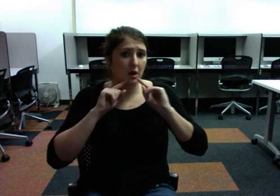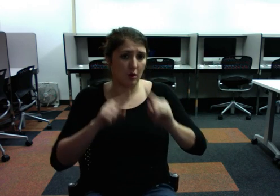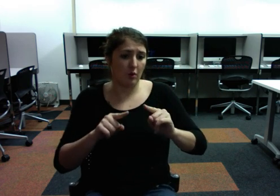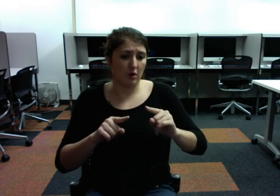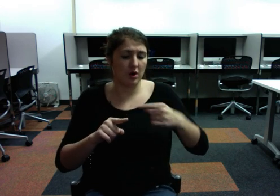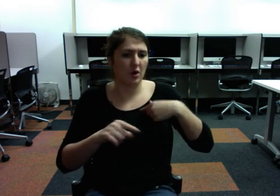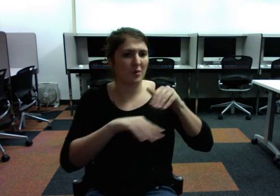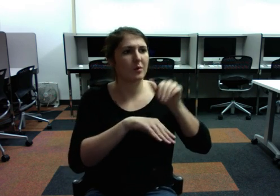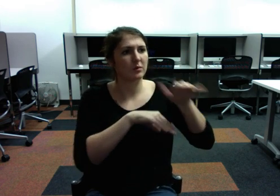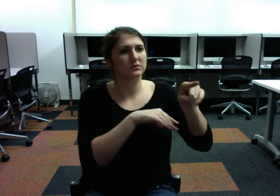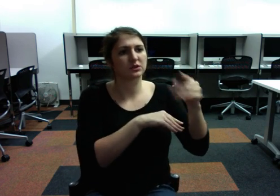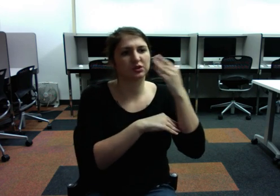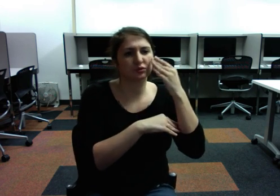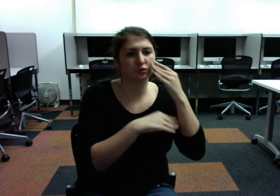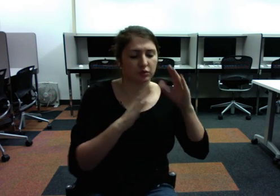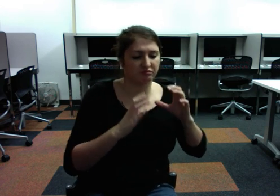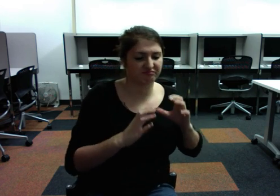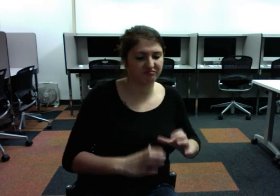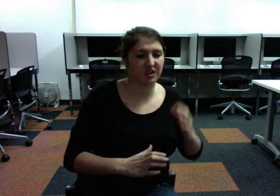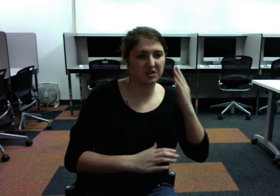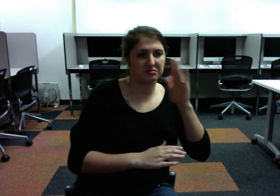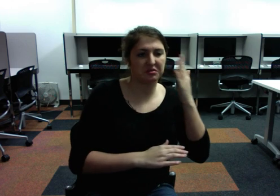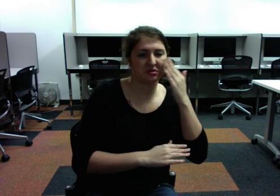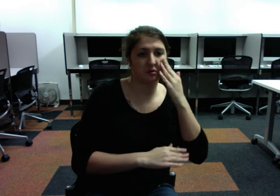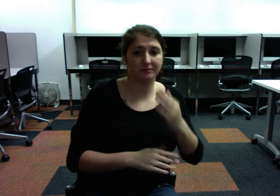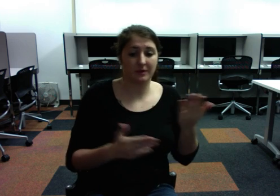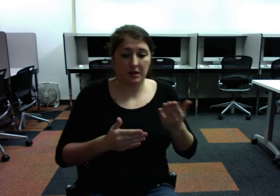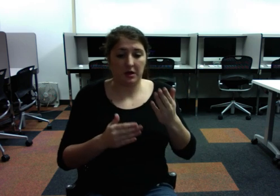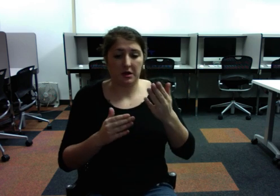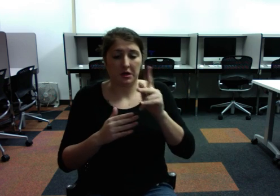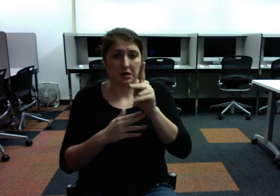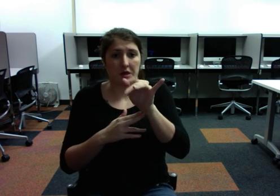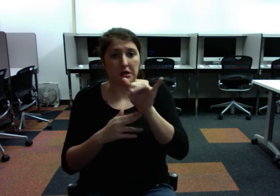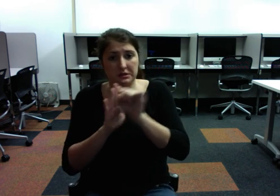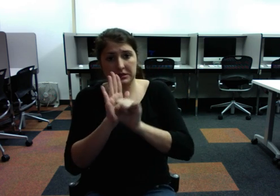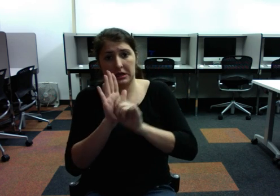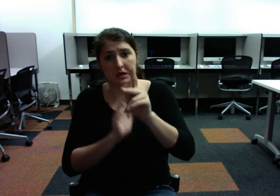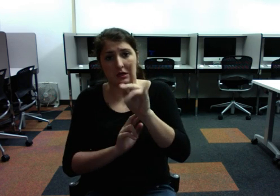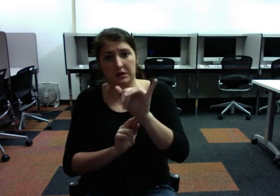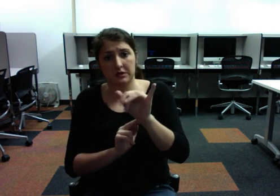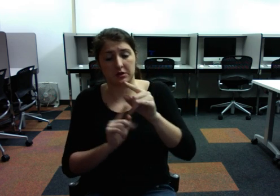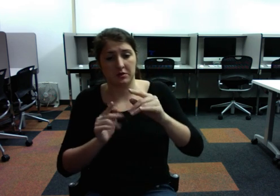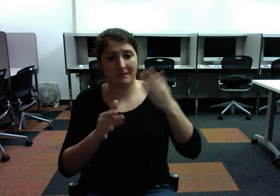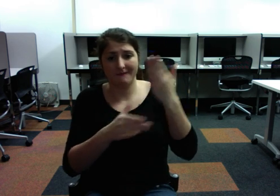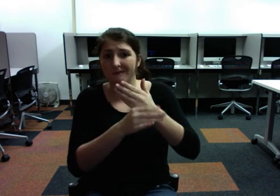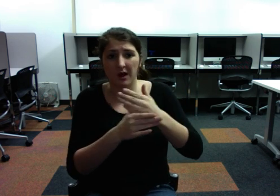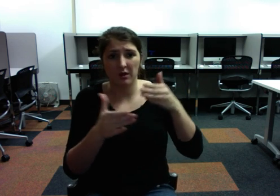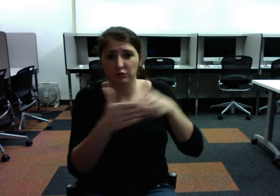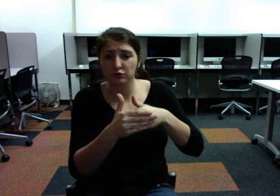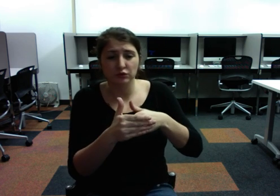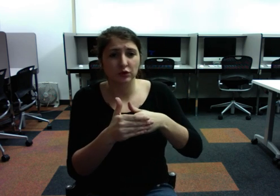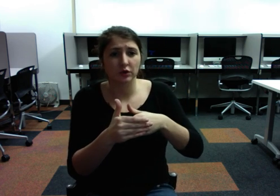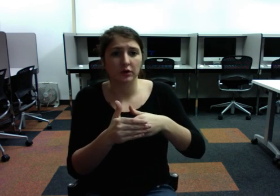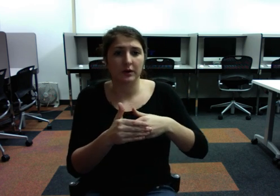In Kentucky, after you file the lawsuit and they file what's called the answer to the lawsuit in a Kentucky claim,